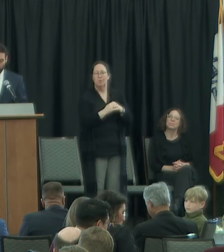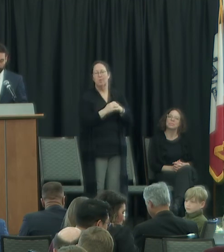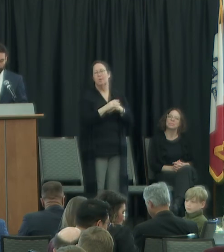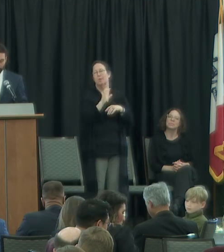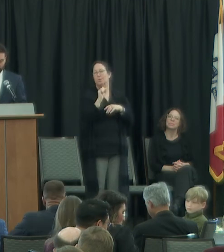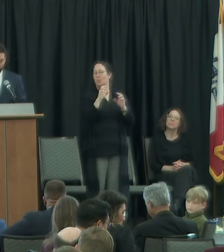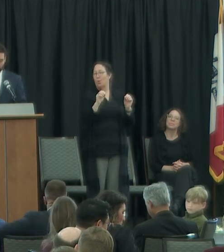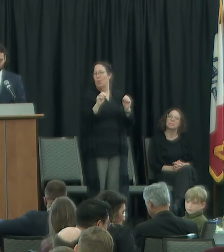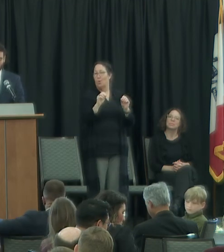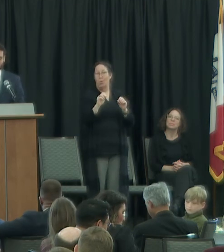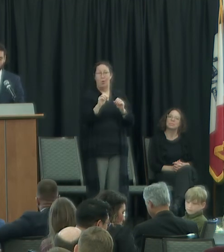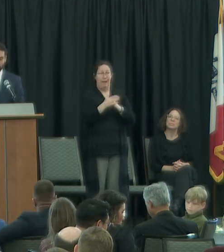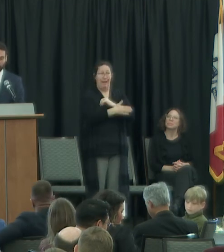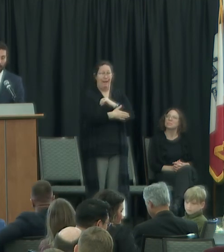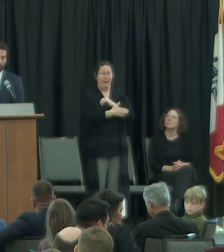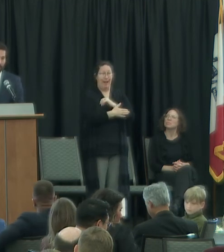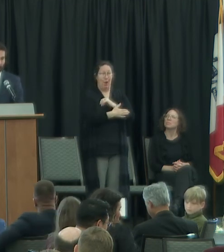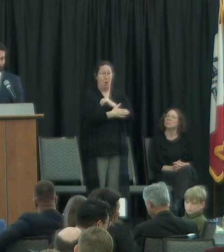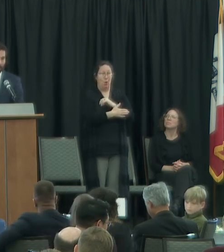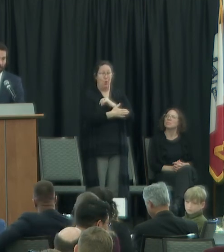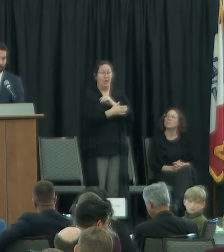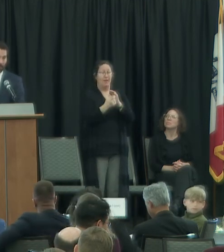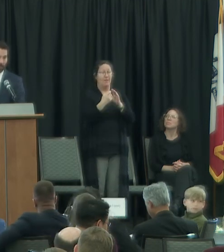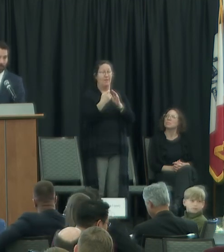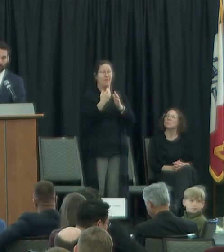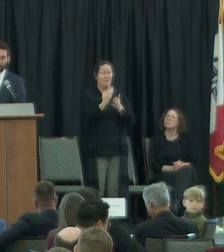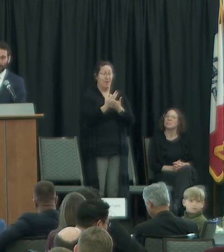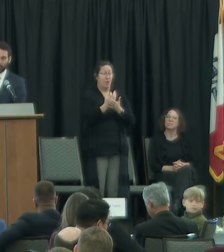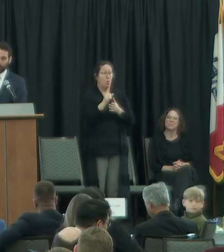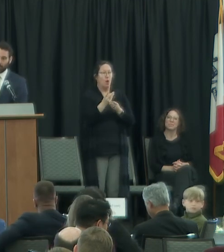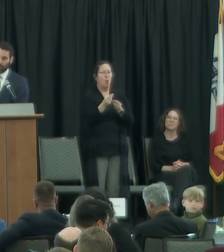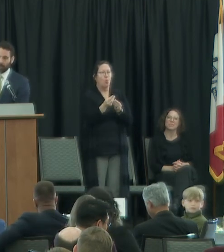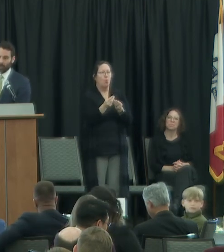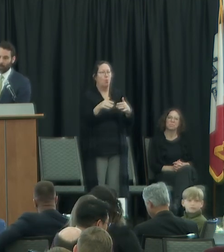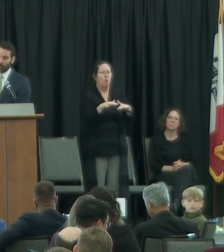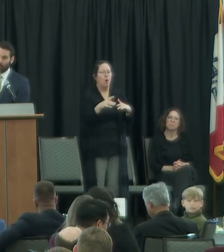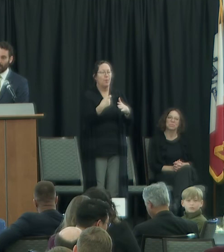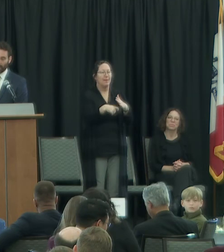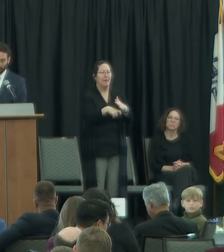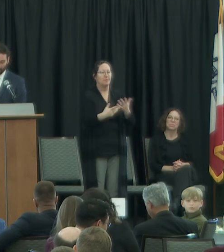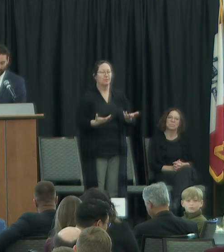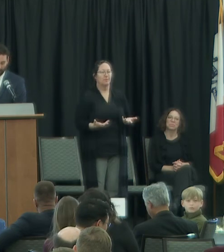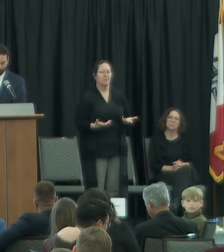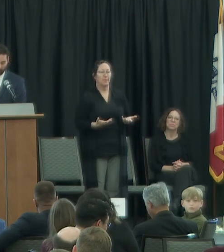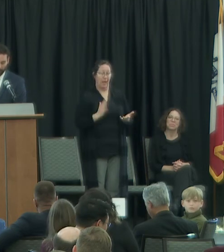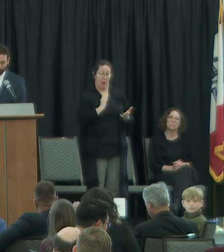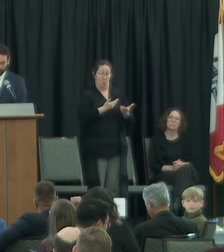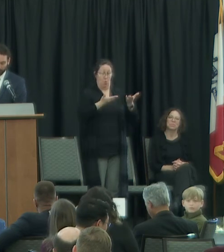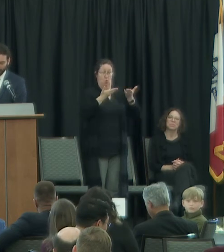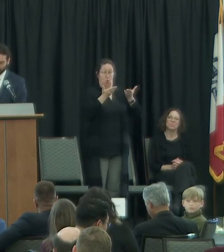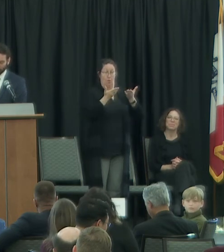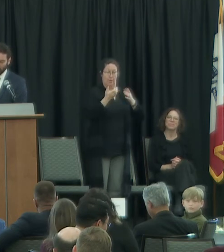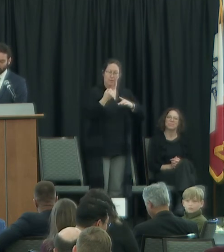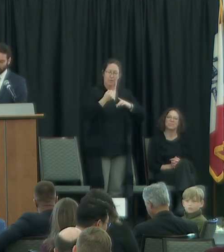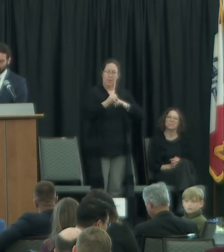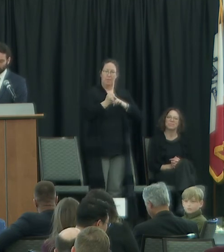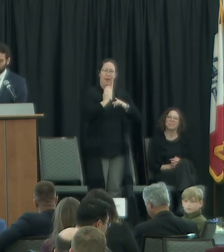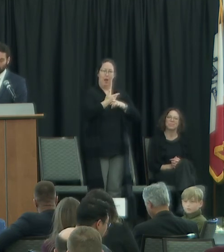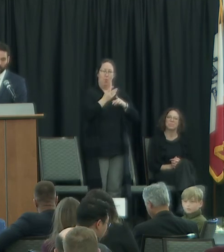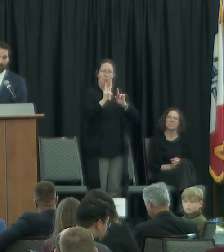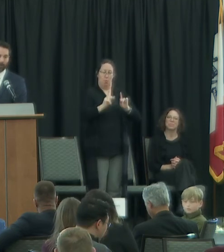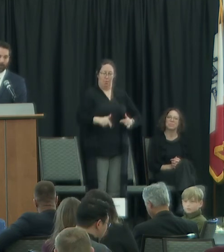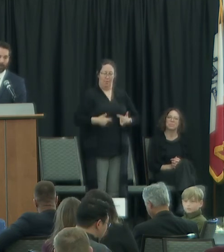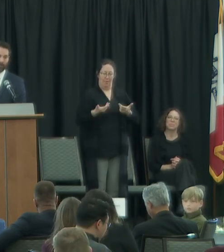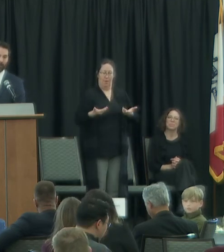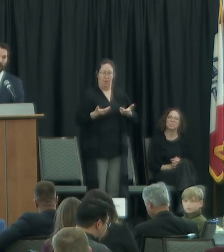County government is funded entirely from property tax dollars. So the services that we provide not only impact our residents here,